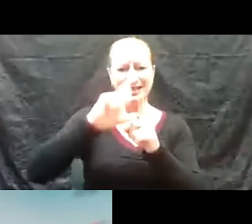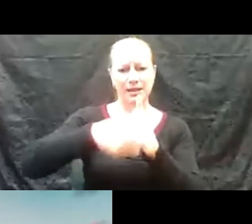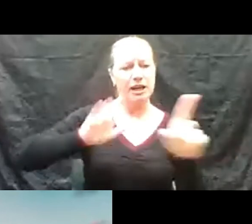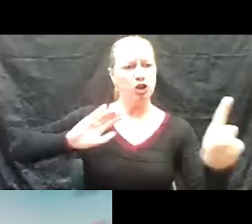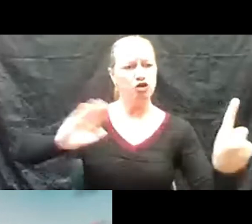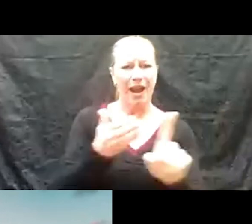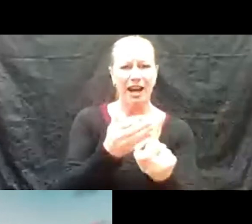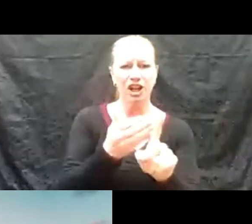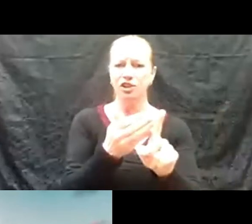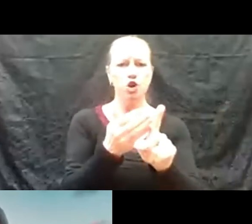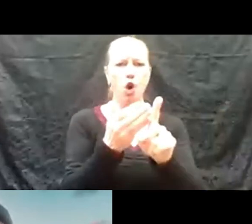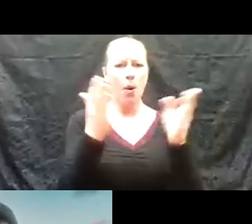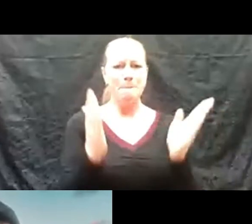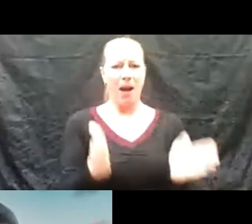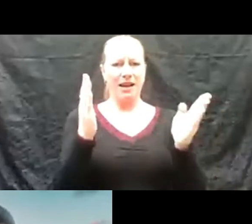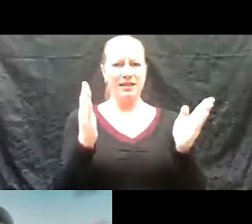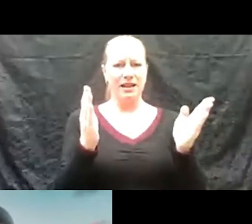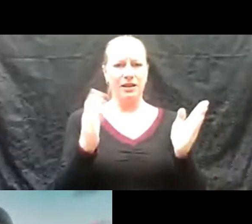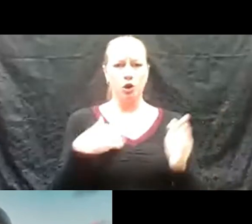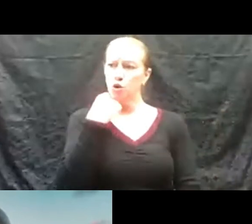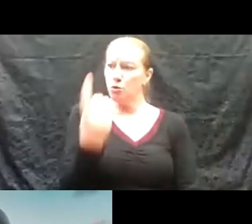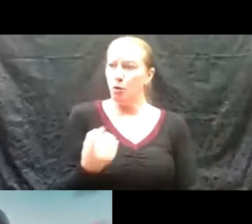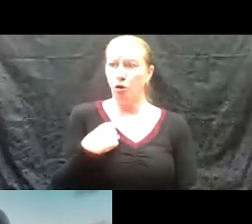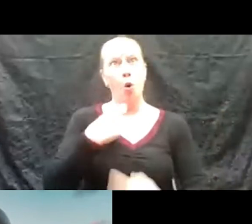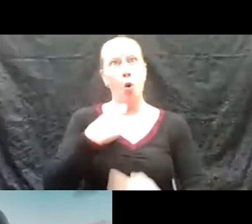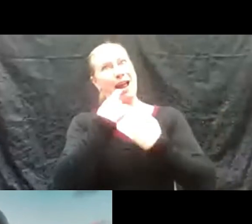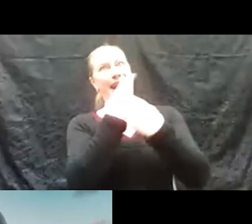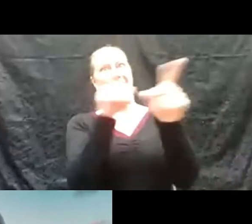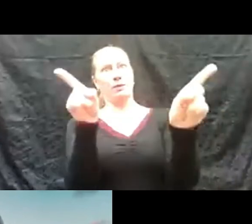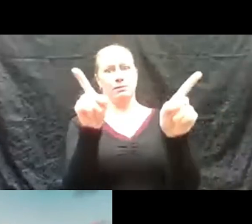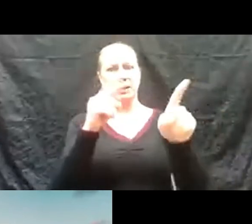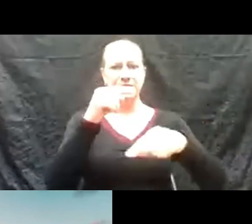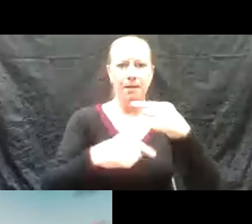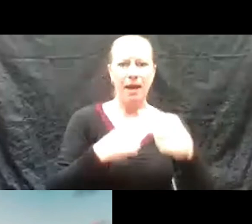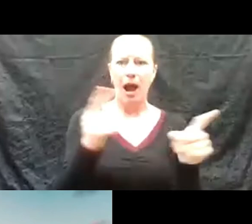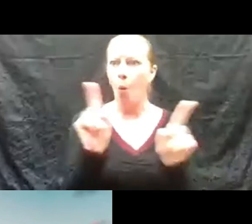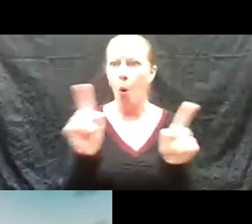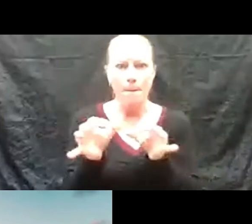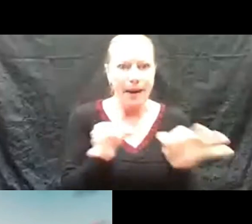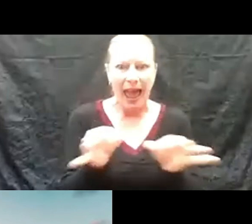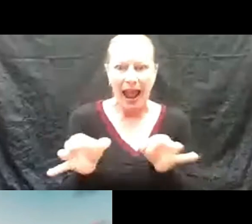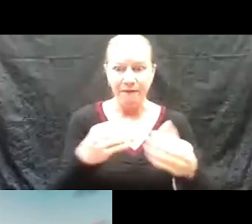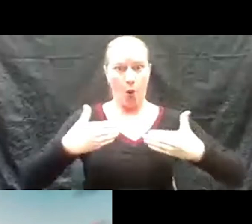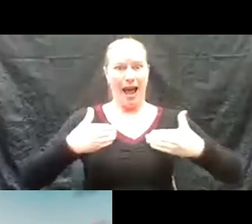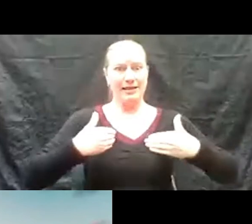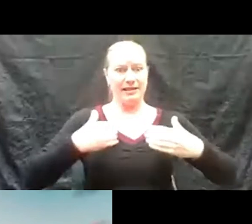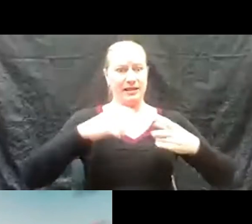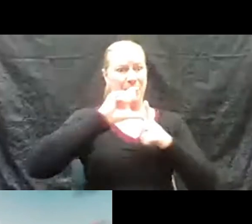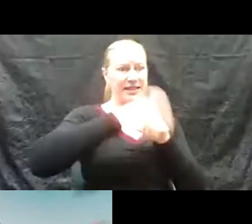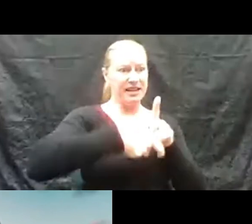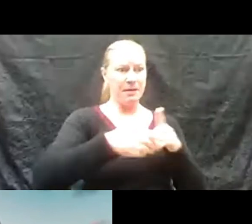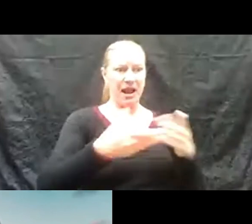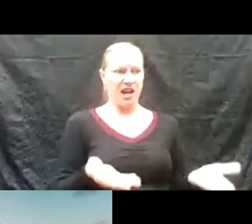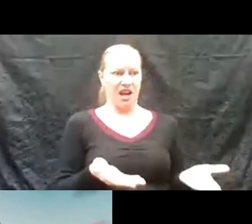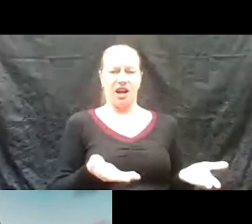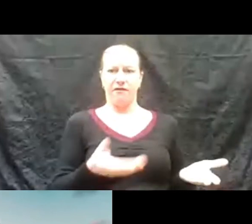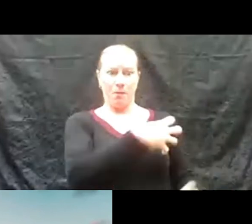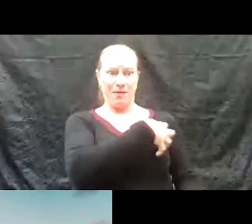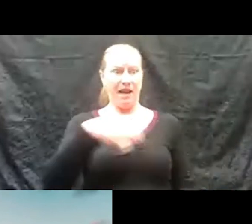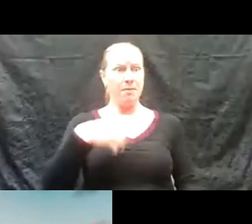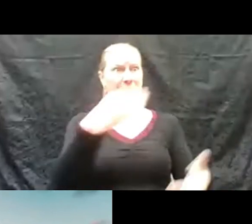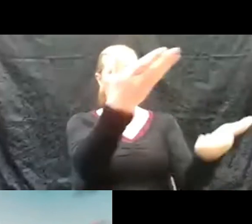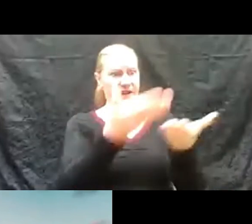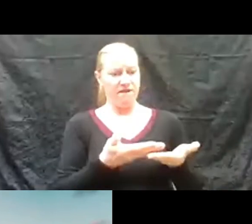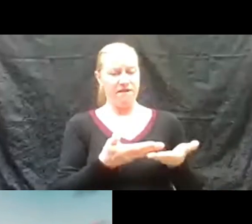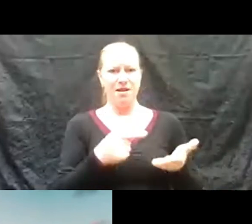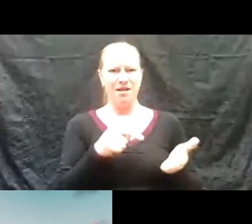is non-binding. Tomorrow we get the announcement about what they're planning for us around disabilities from the government,